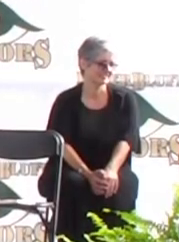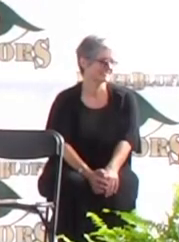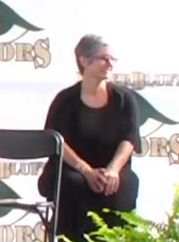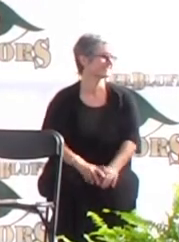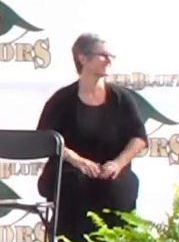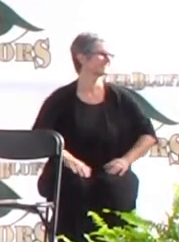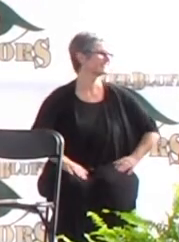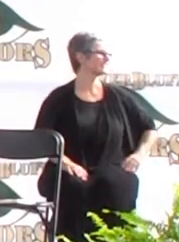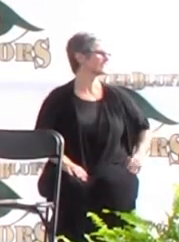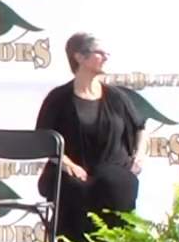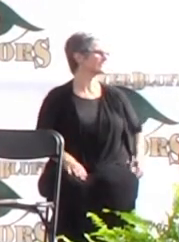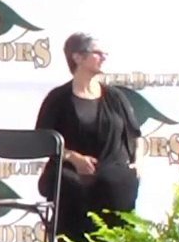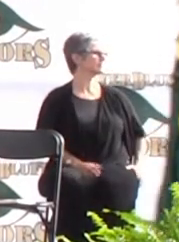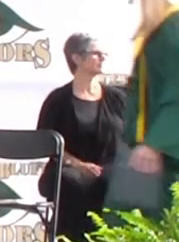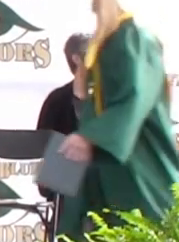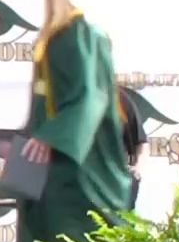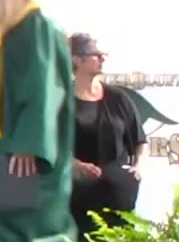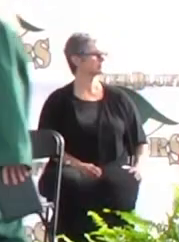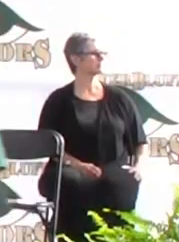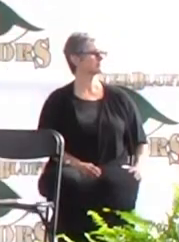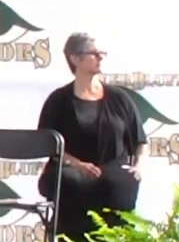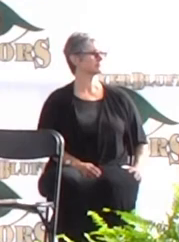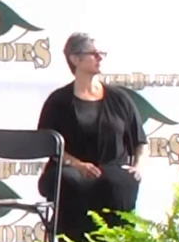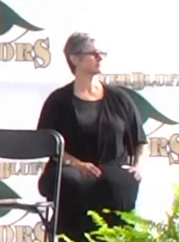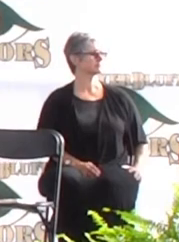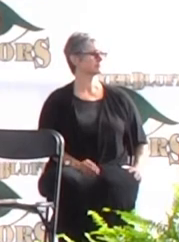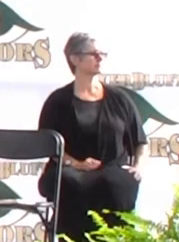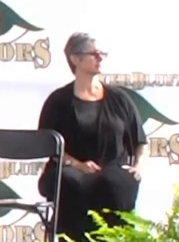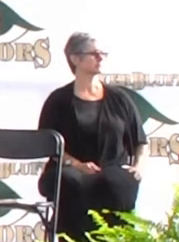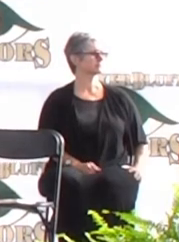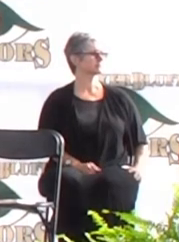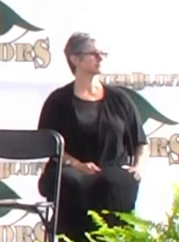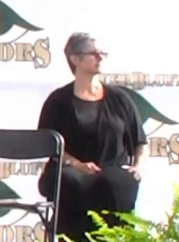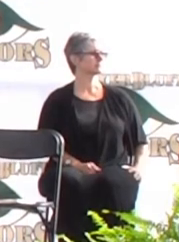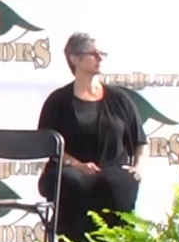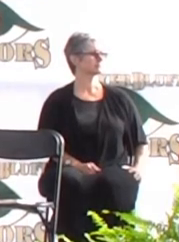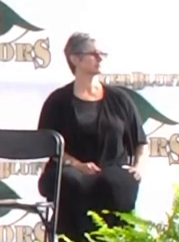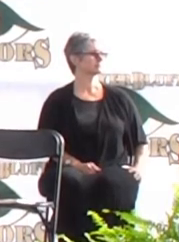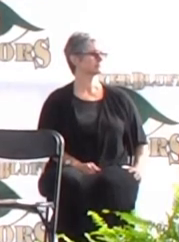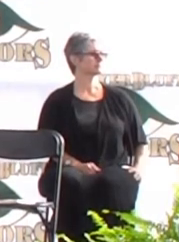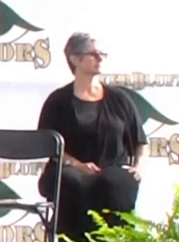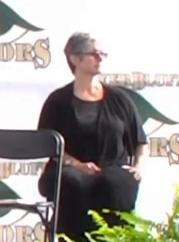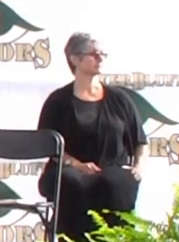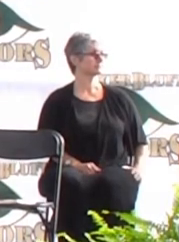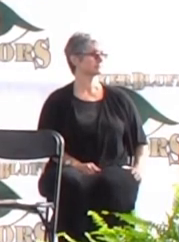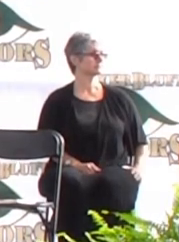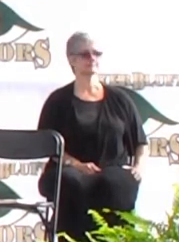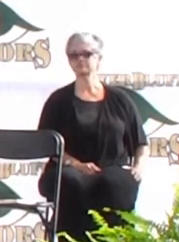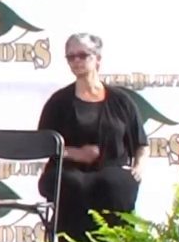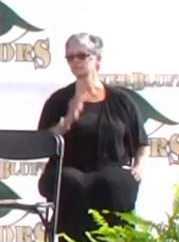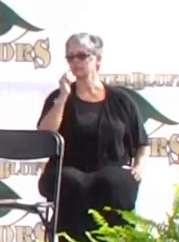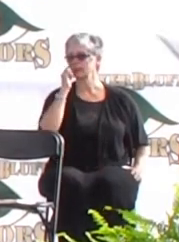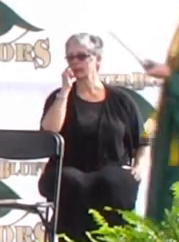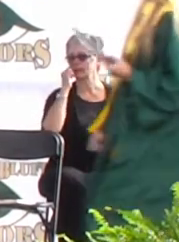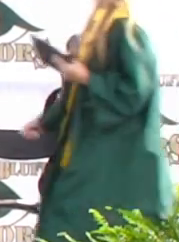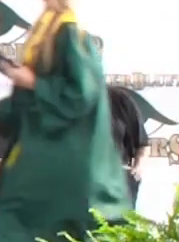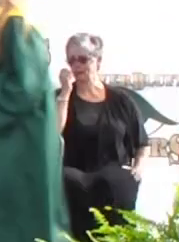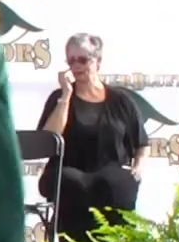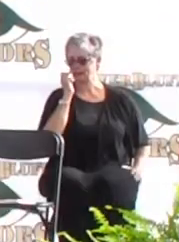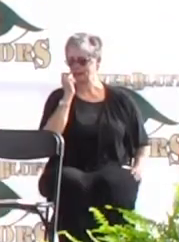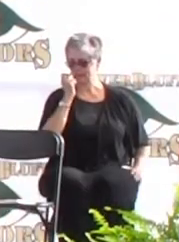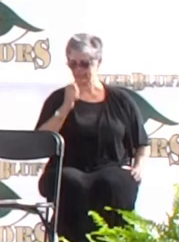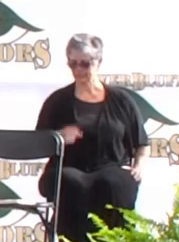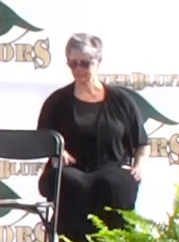Alyssa Nicole Welsh, honor graduate. Mrs. Bucklew's crew, Riley Lynn Addis, honor